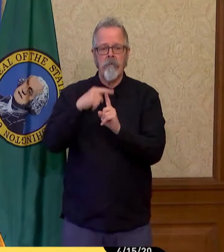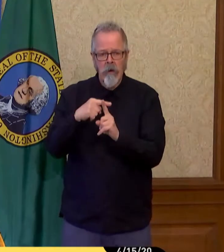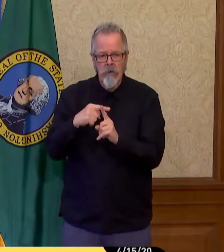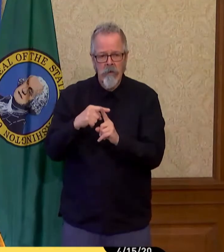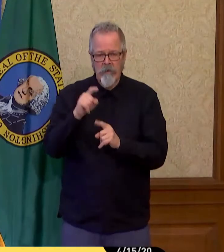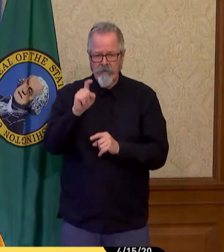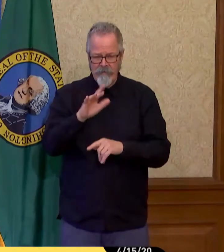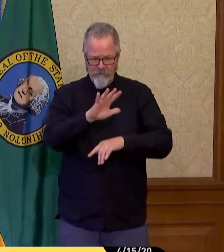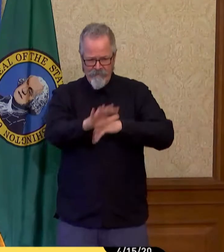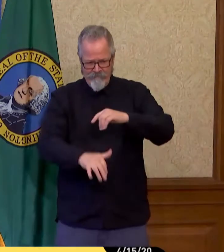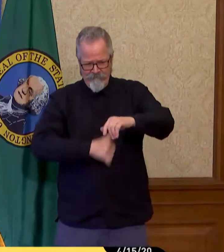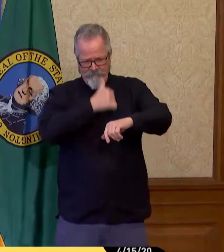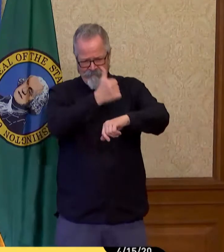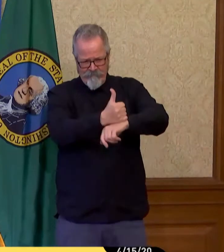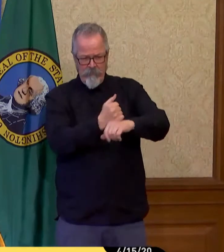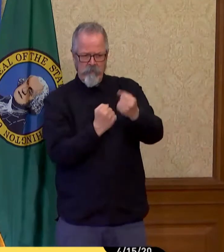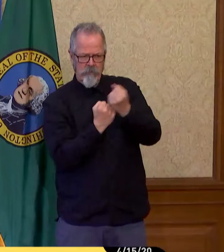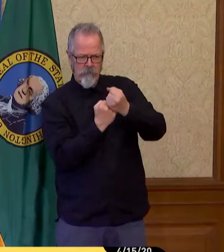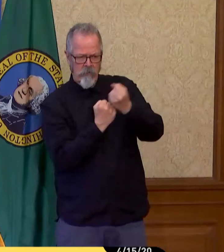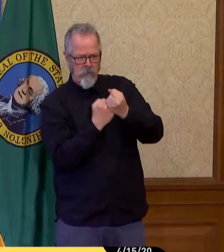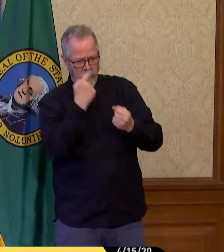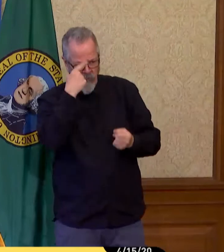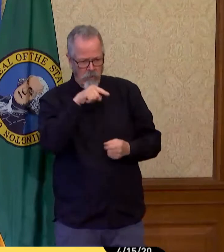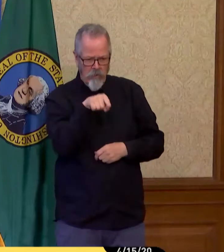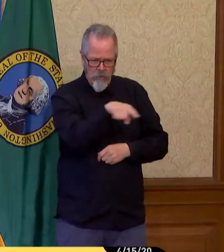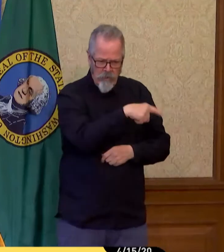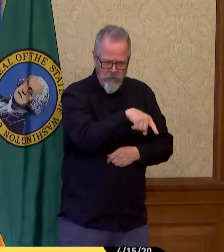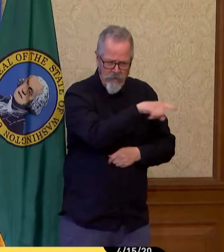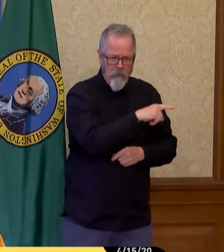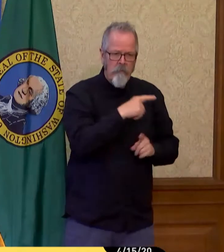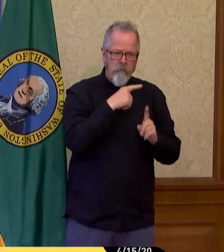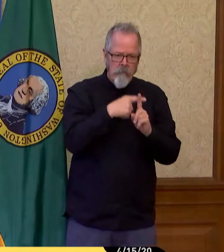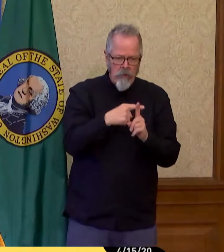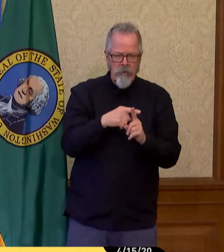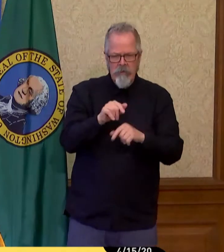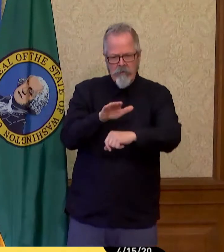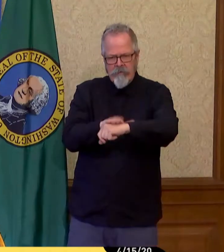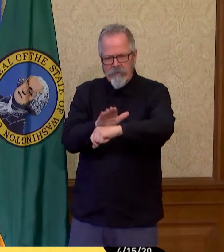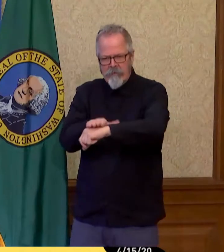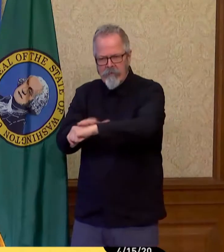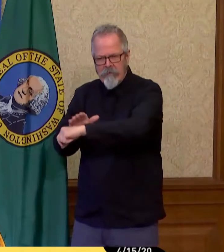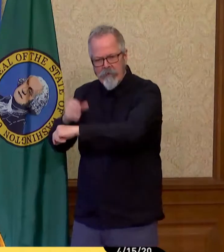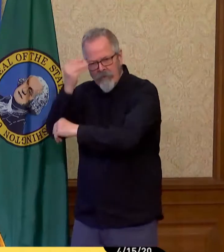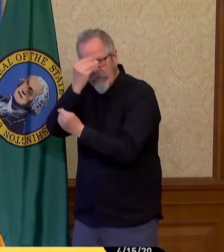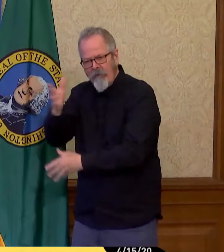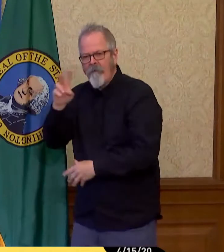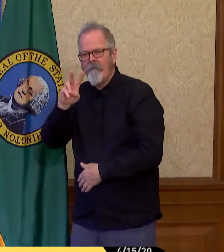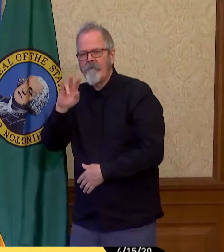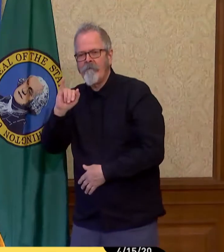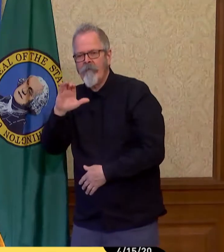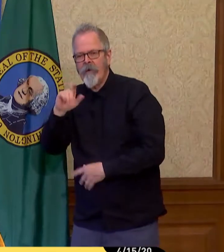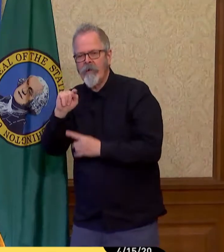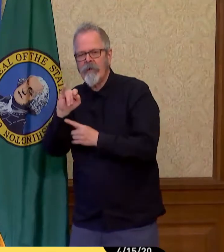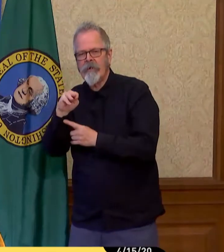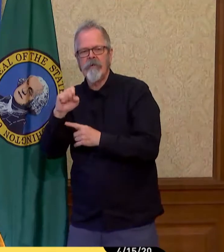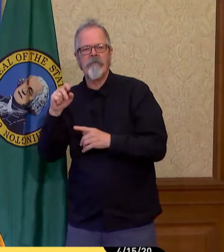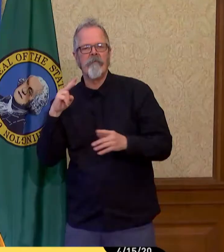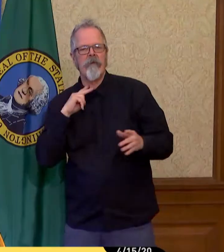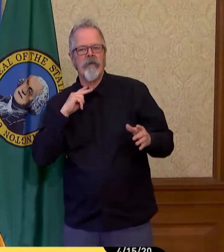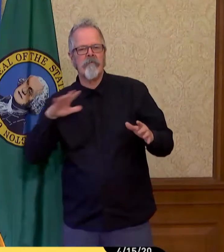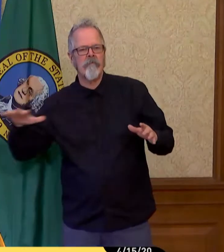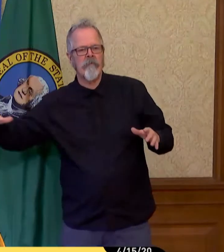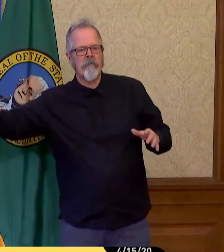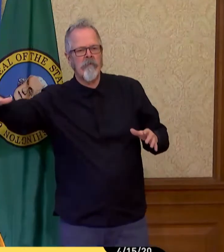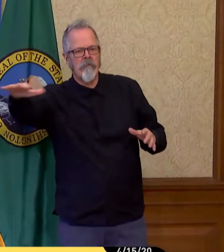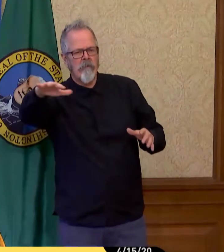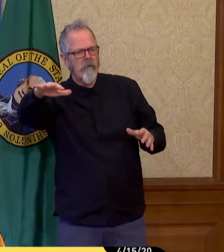yet or will shortly. So those are just procedural things that need to be done. We have 17,000 people in the